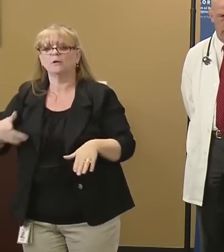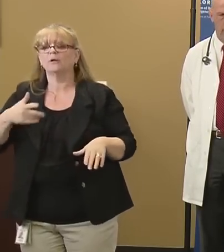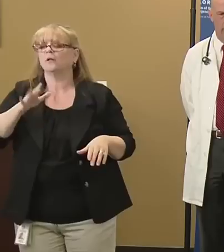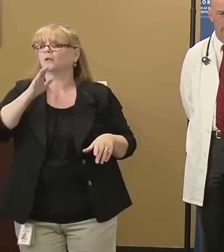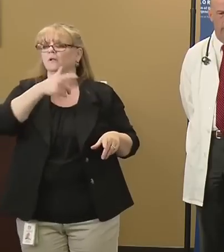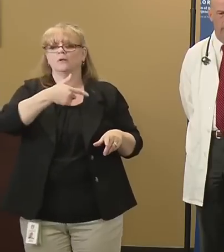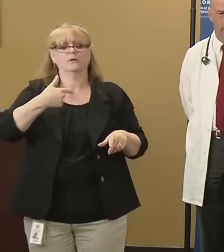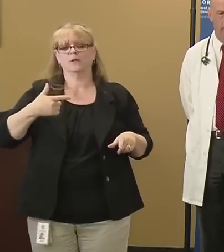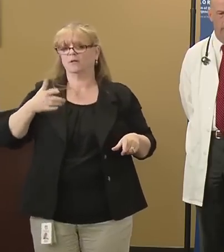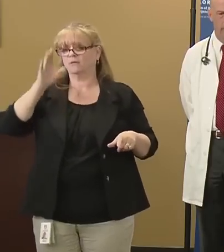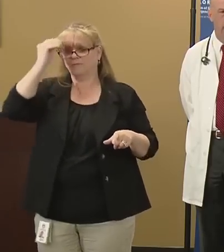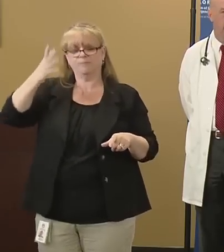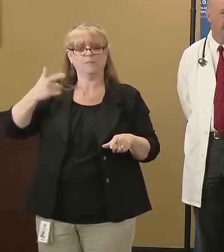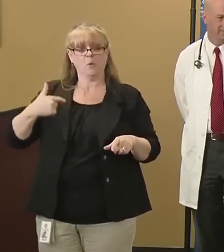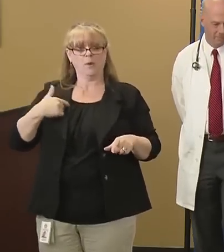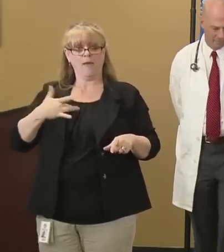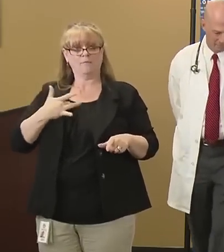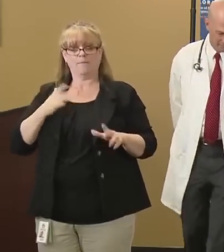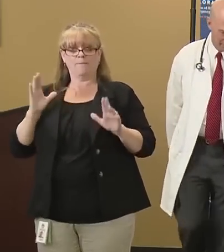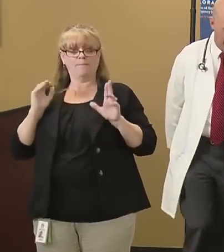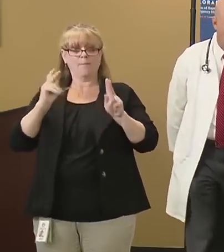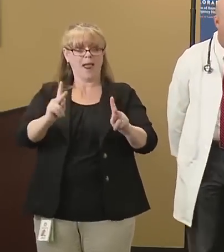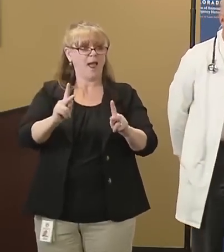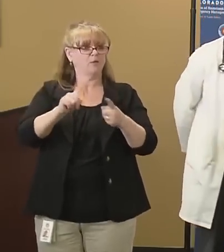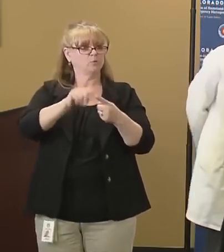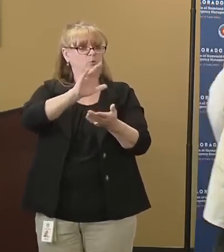year before the end of May. Dr. Moss?